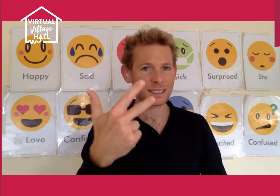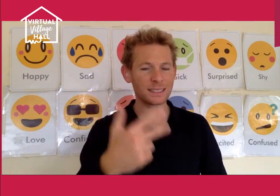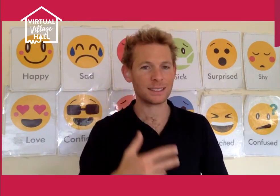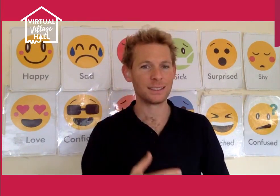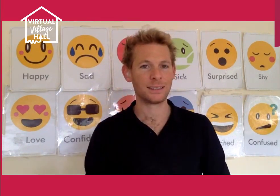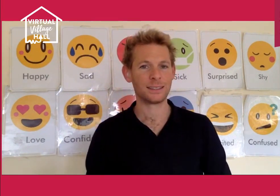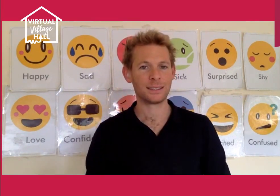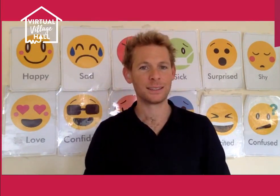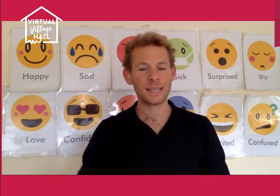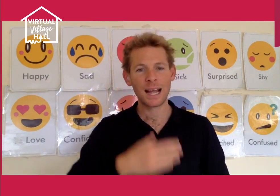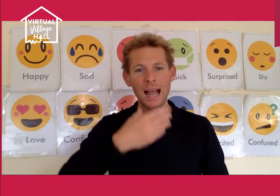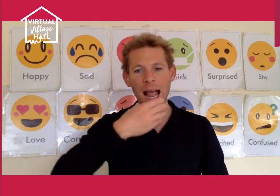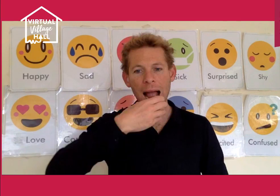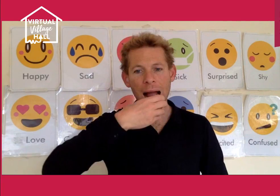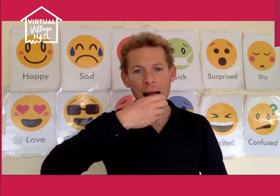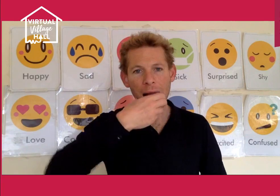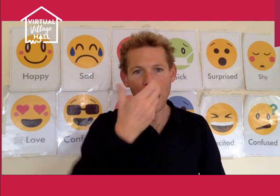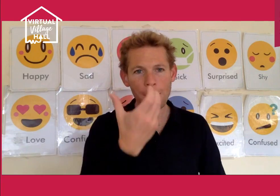Number three.